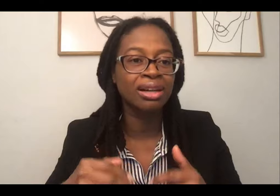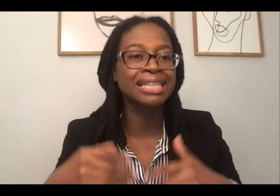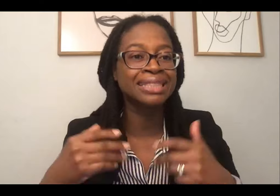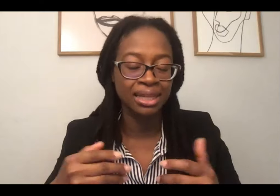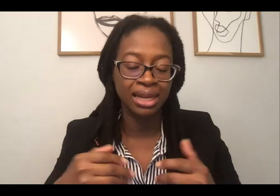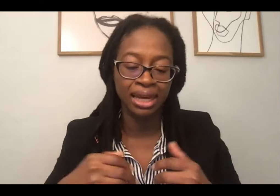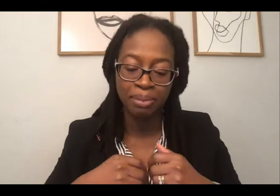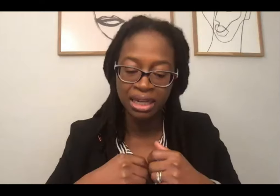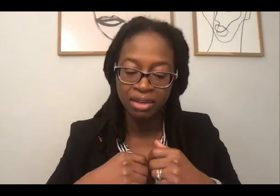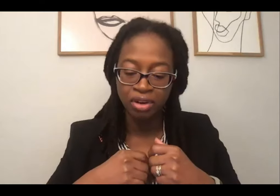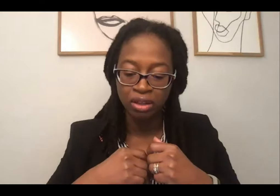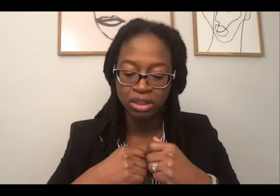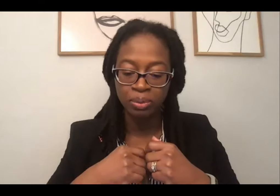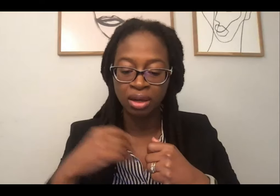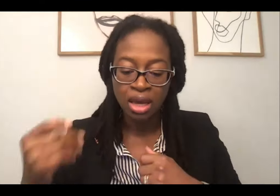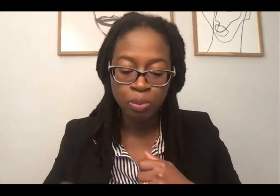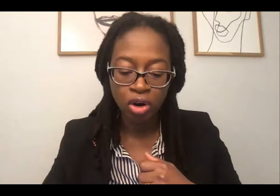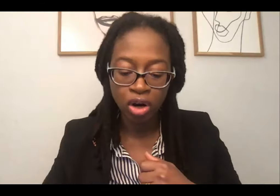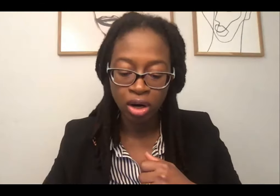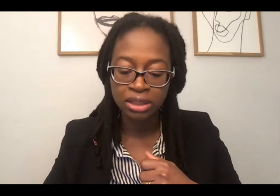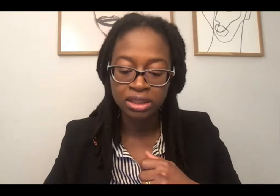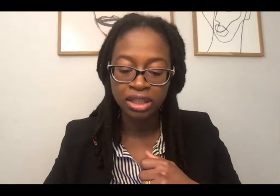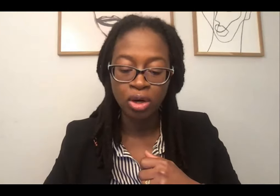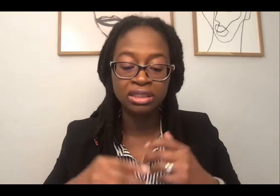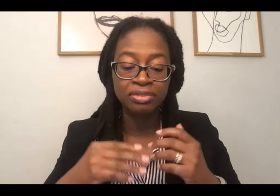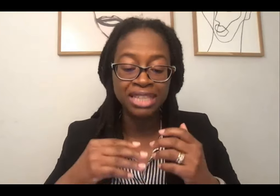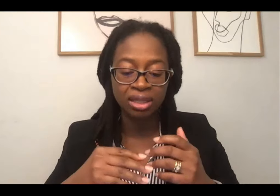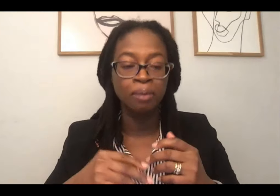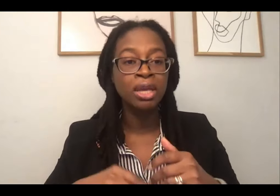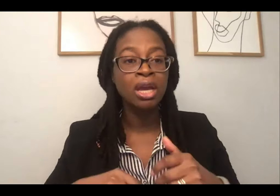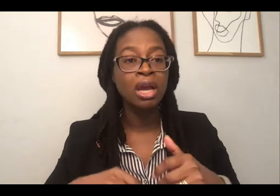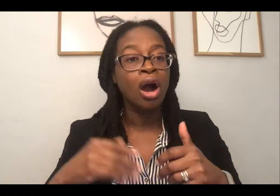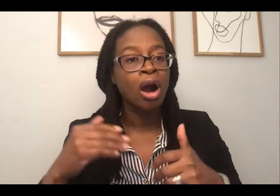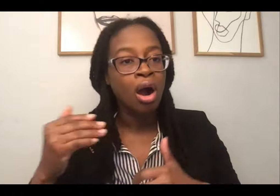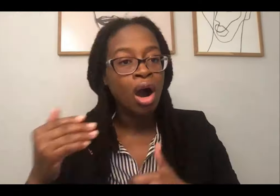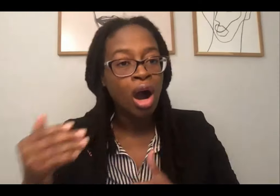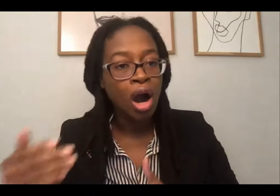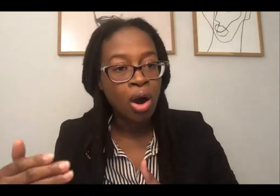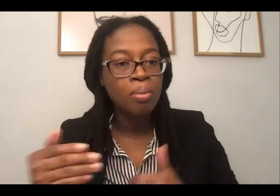needed. And I believe Dr. Bristol spoke earlier to the importance of data.